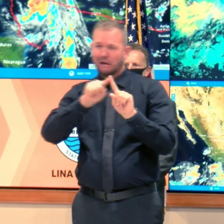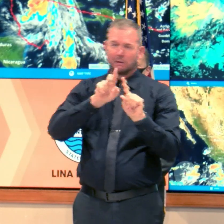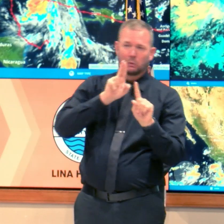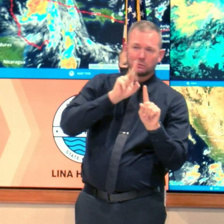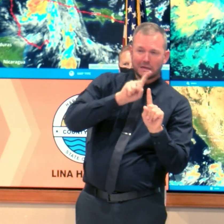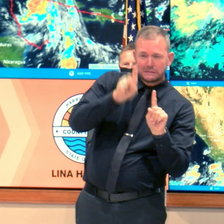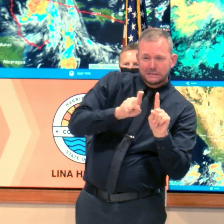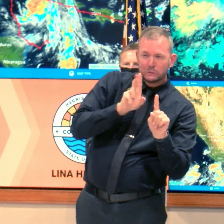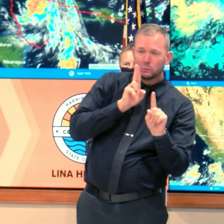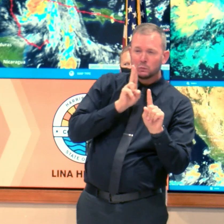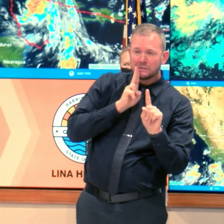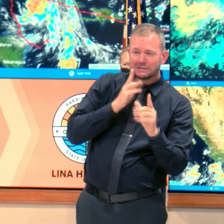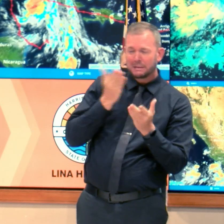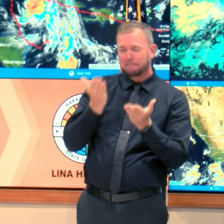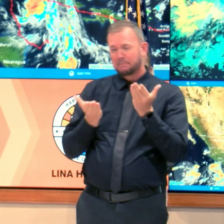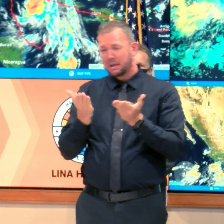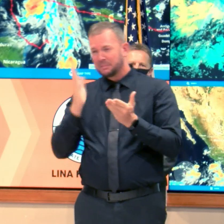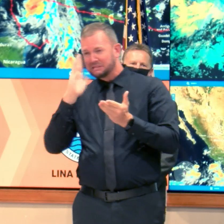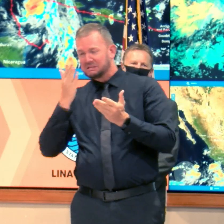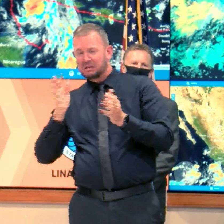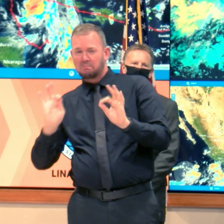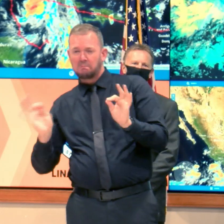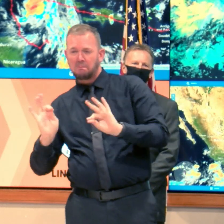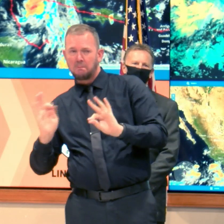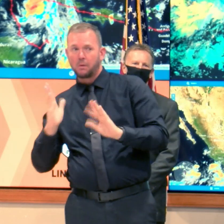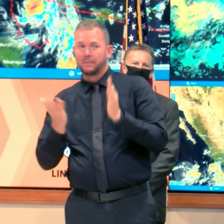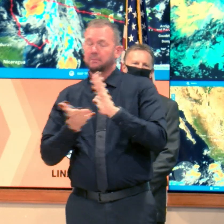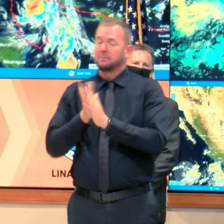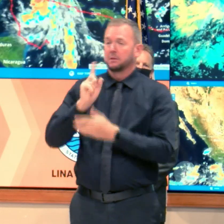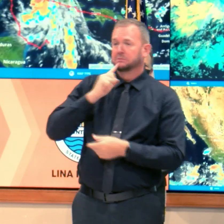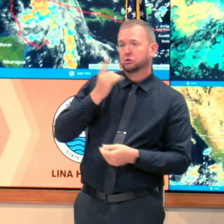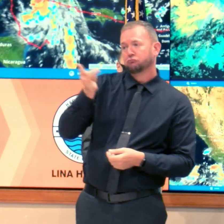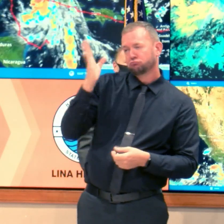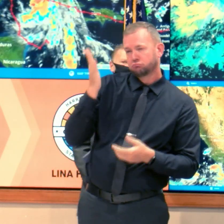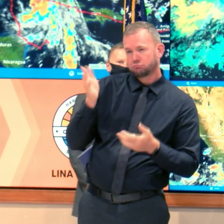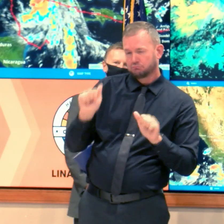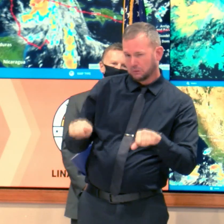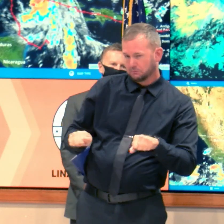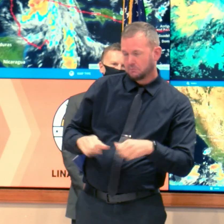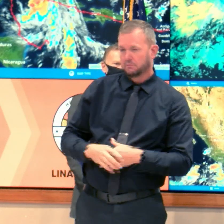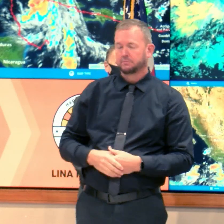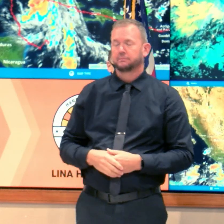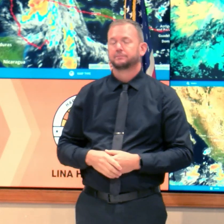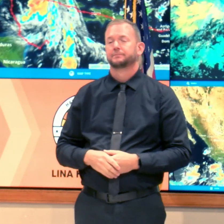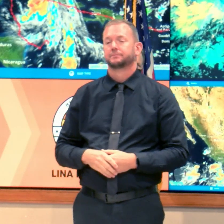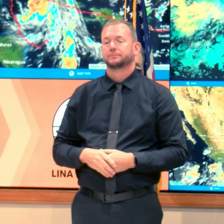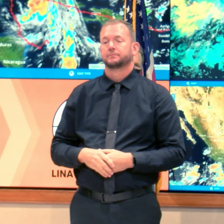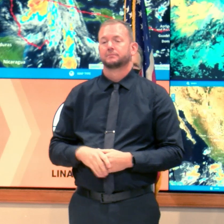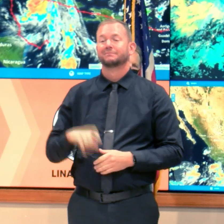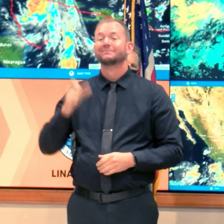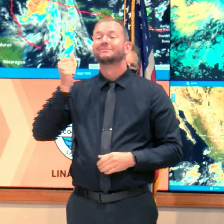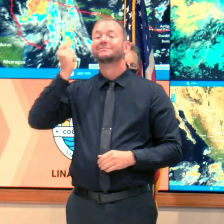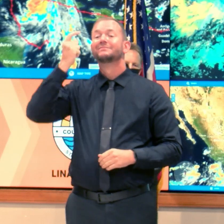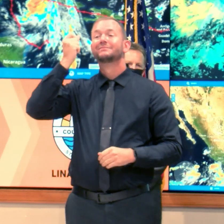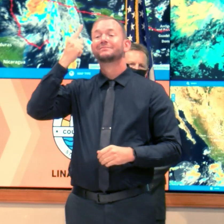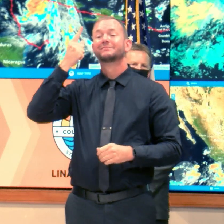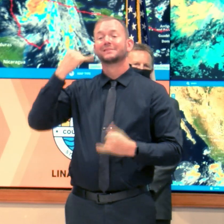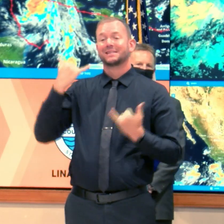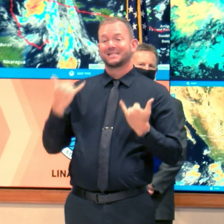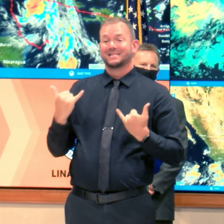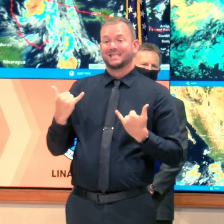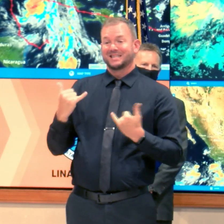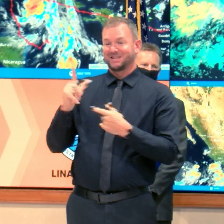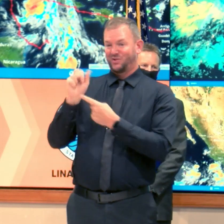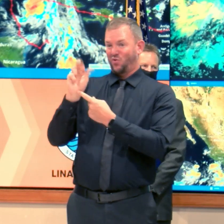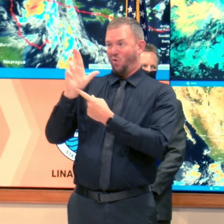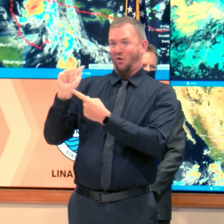bottom line is this. This is not Harvey. This is not Imelda. This is not Allison. This is Laura.